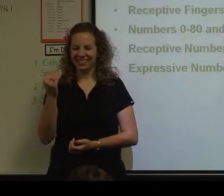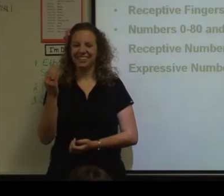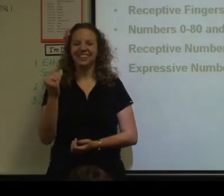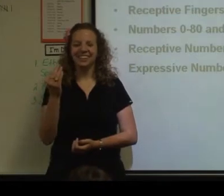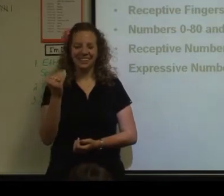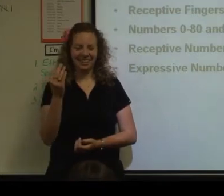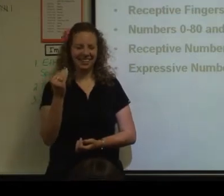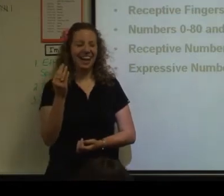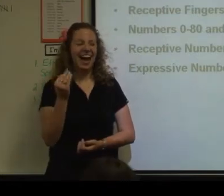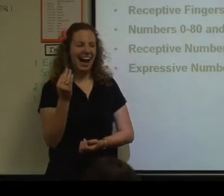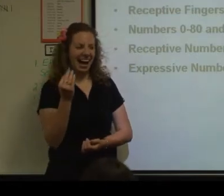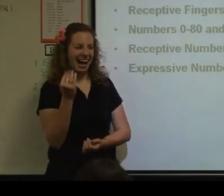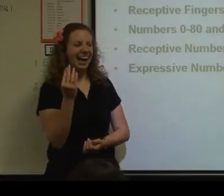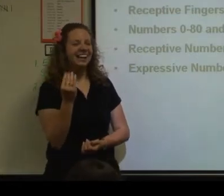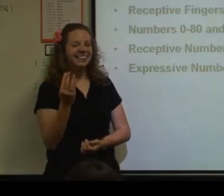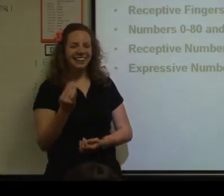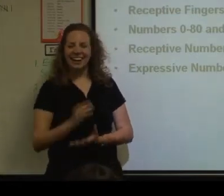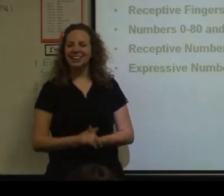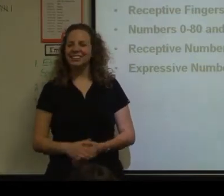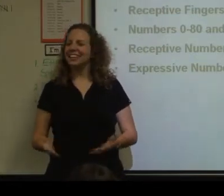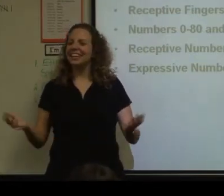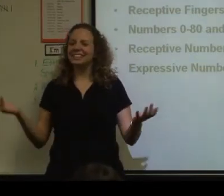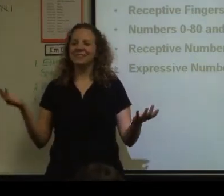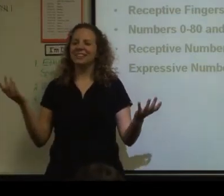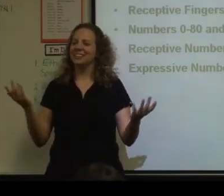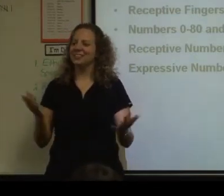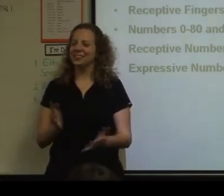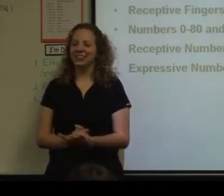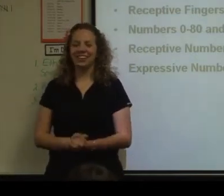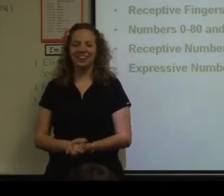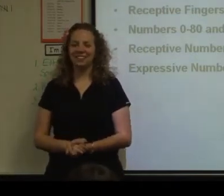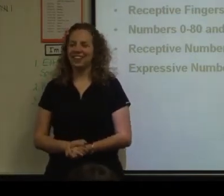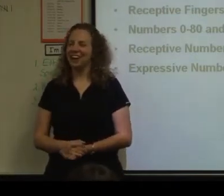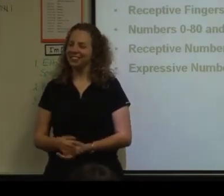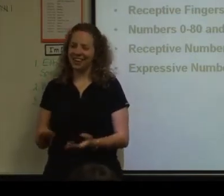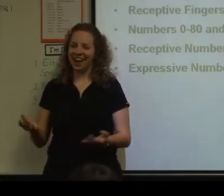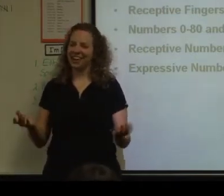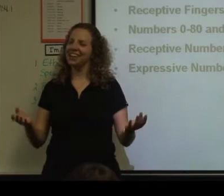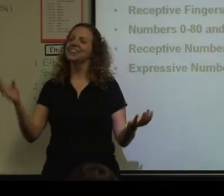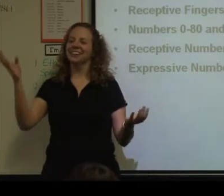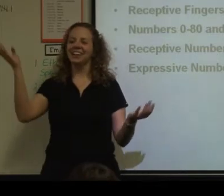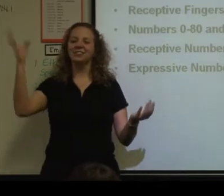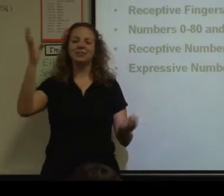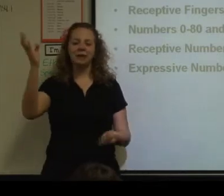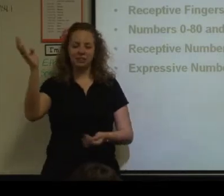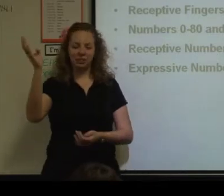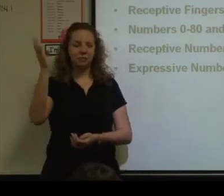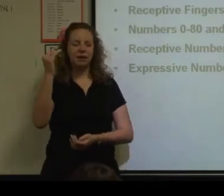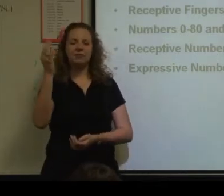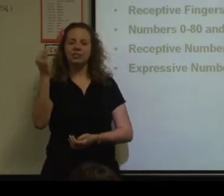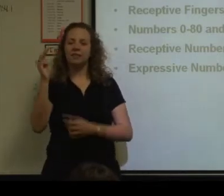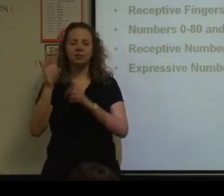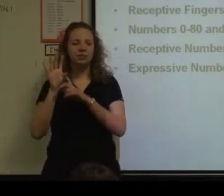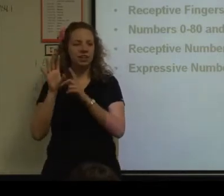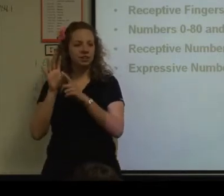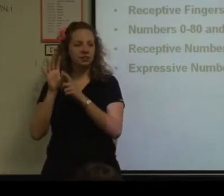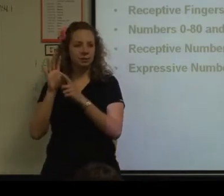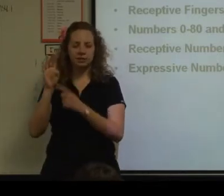14. Good. I know it's the easy ones that are throwing you guys off. Now you had it. Okay, so just make sure you're waving yourself and you're just tucking your thumb. It's